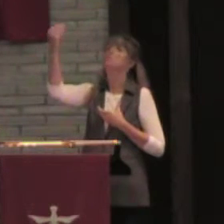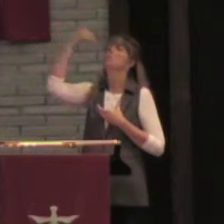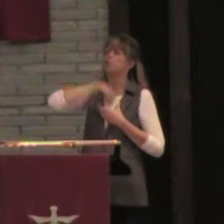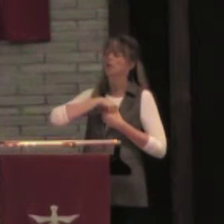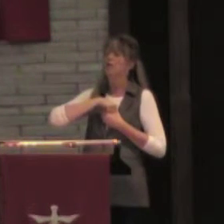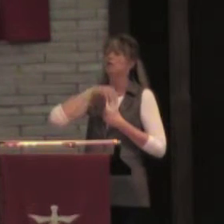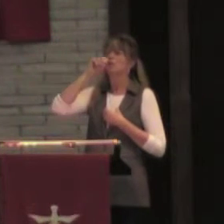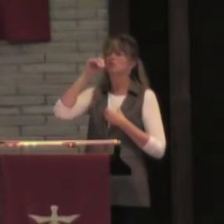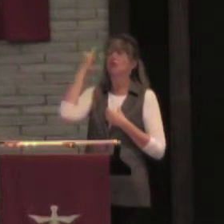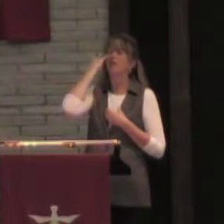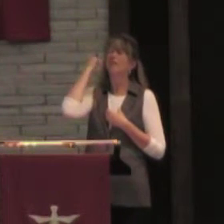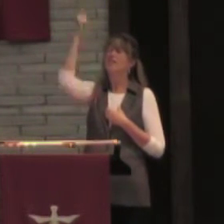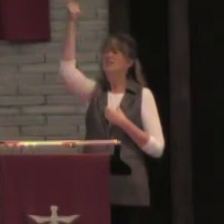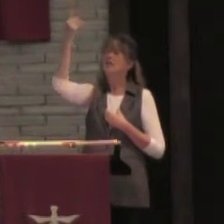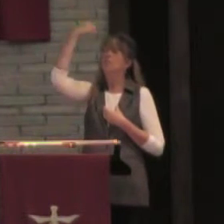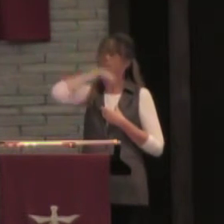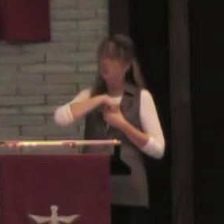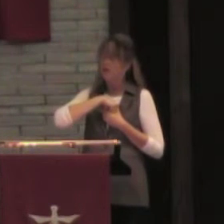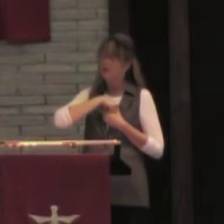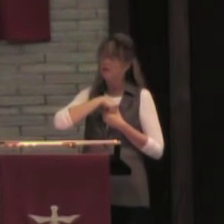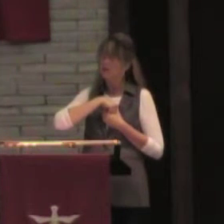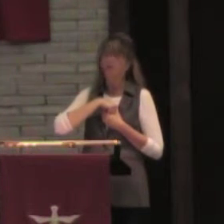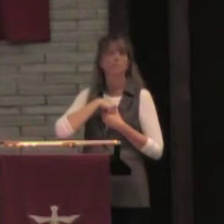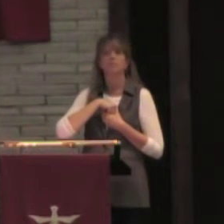But I believe God puts that there, so if He put it there,